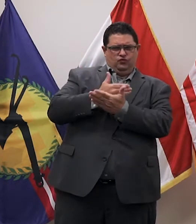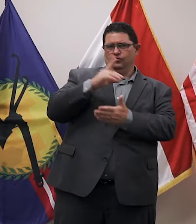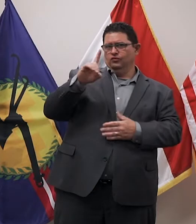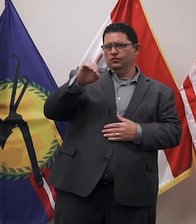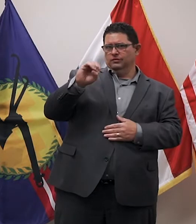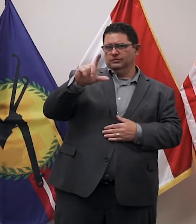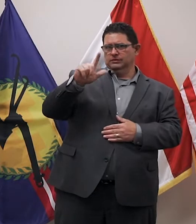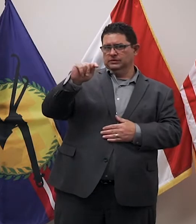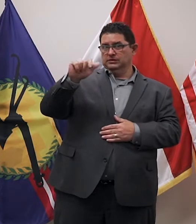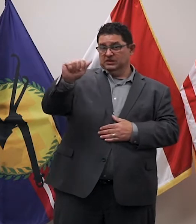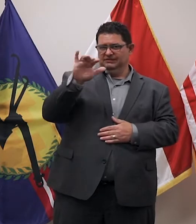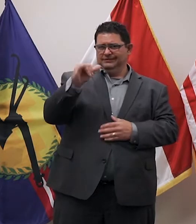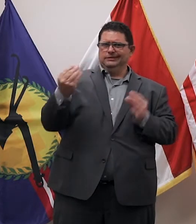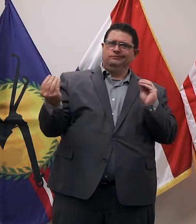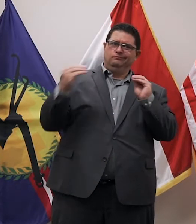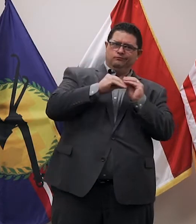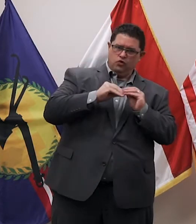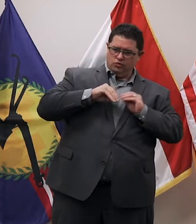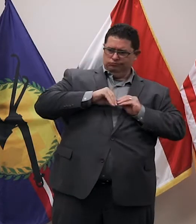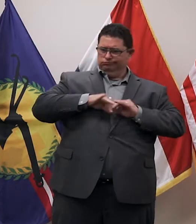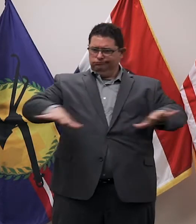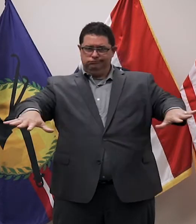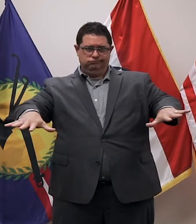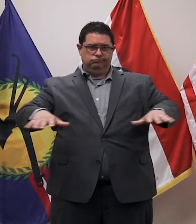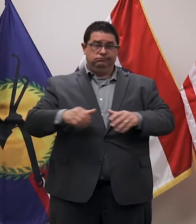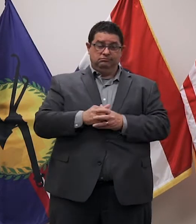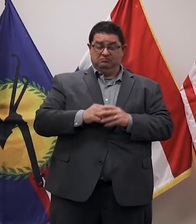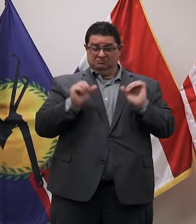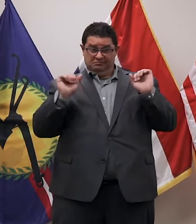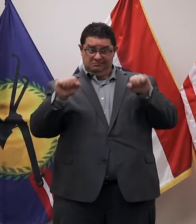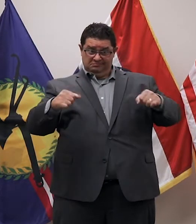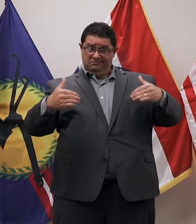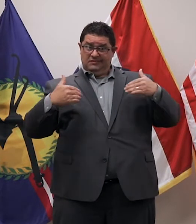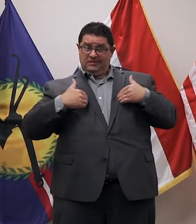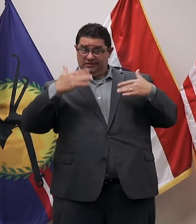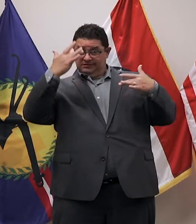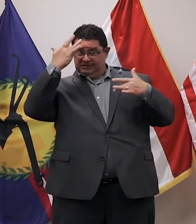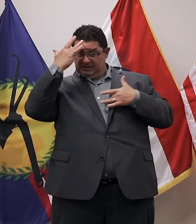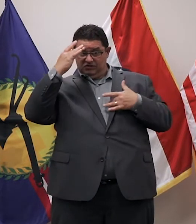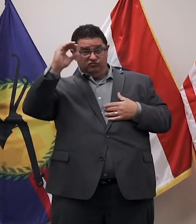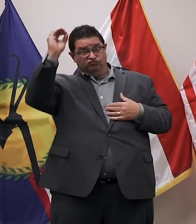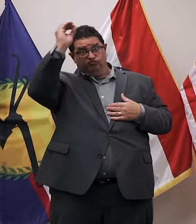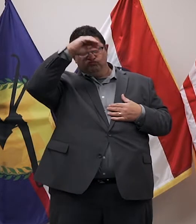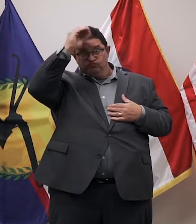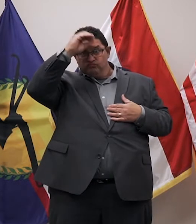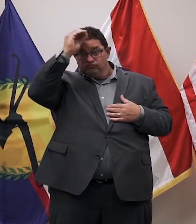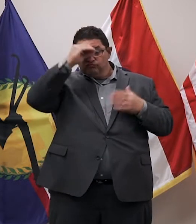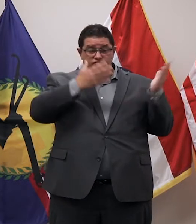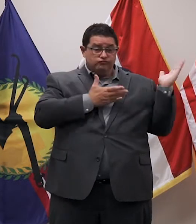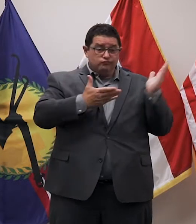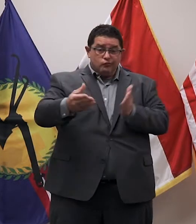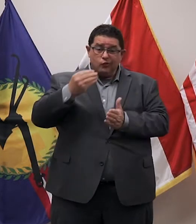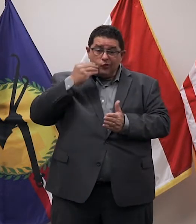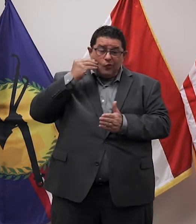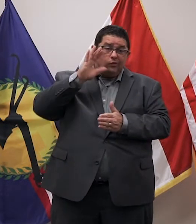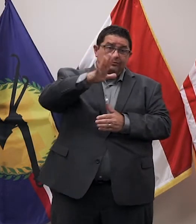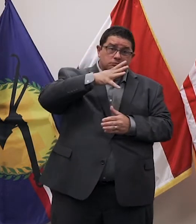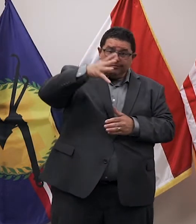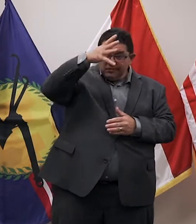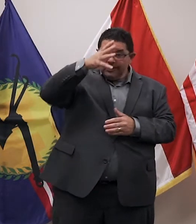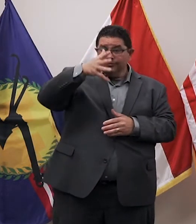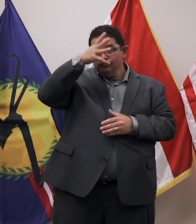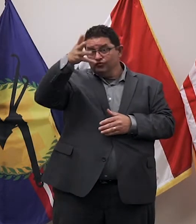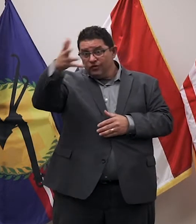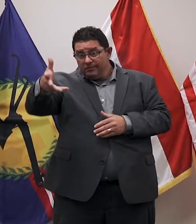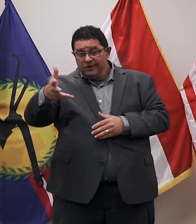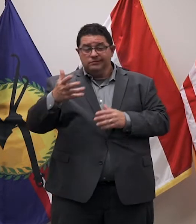more contagious. And you can have the virus and not know it. You could bring it home to your parents, to your grandparents, anyone